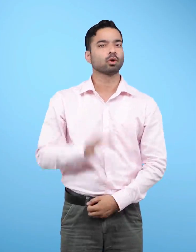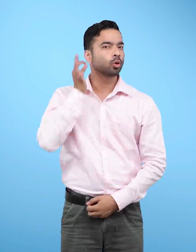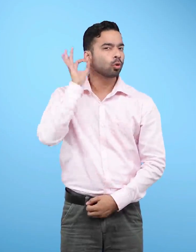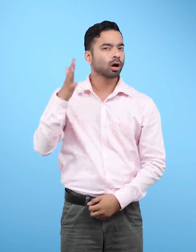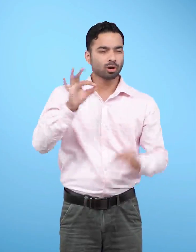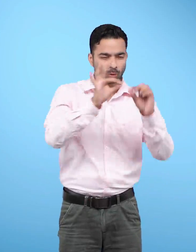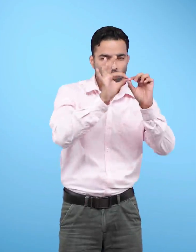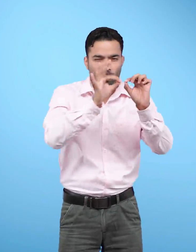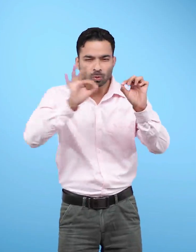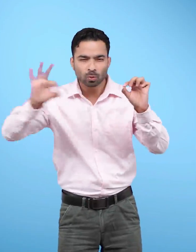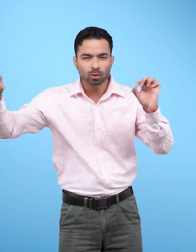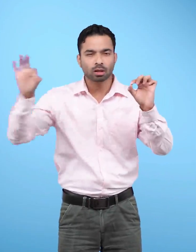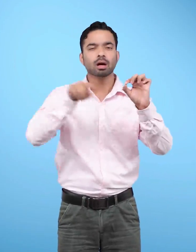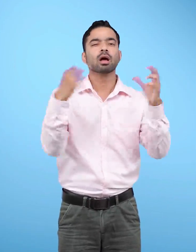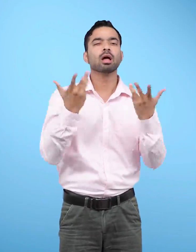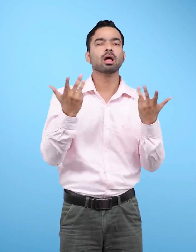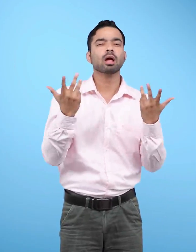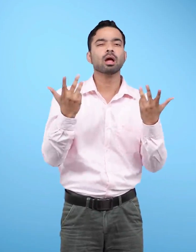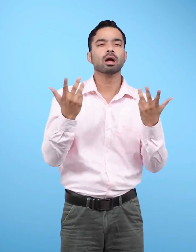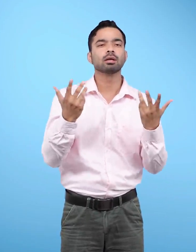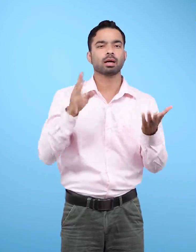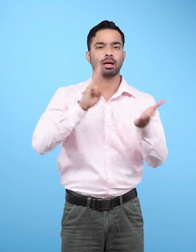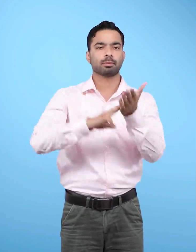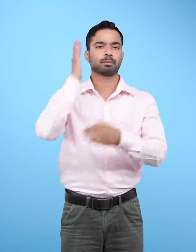Gold wire for A is equal to dash meters.